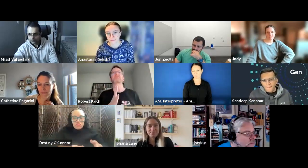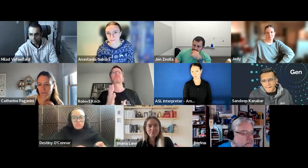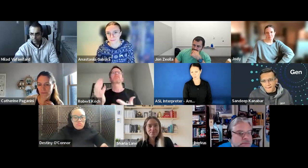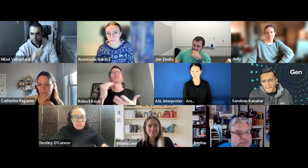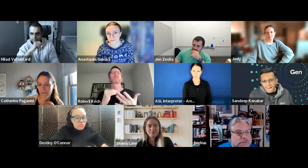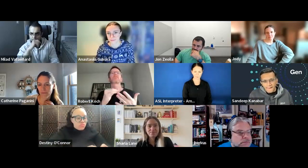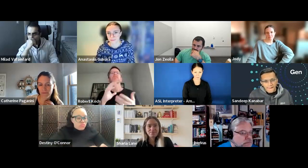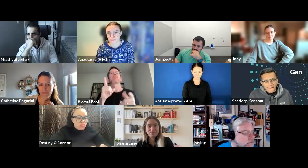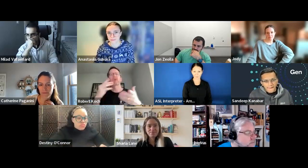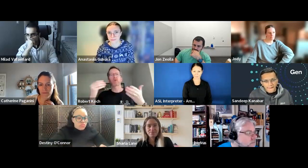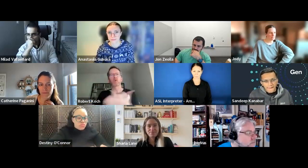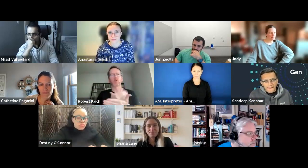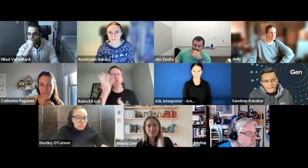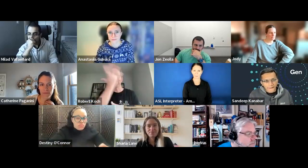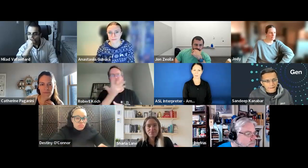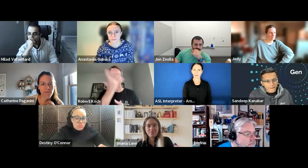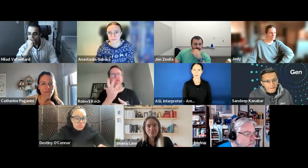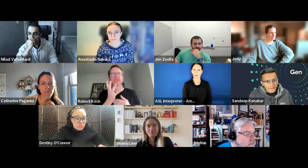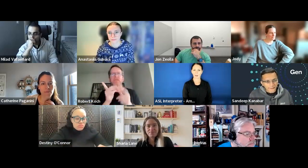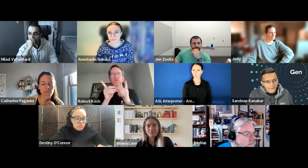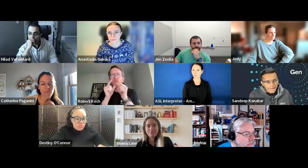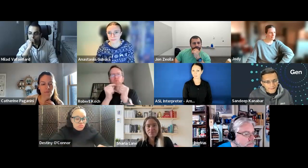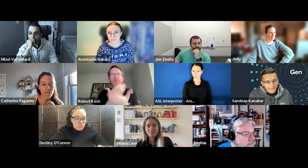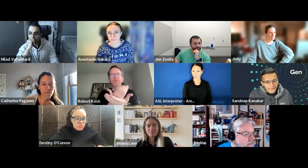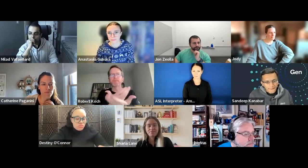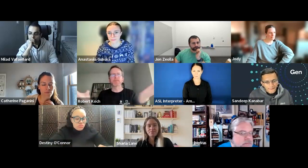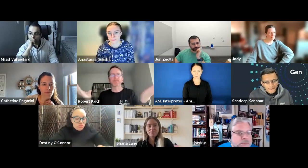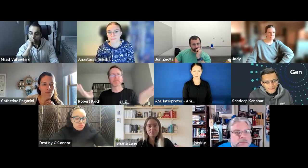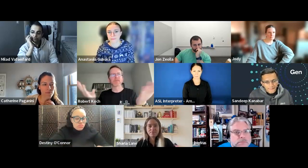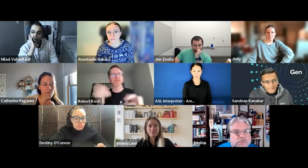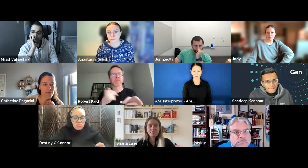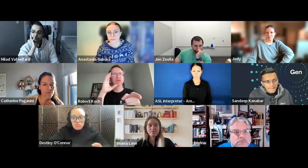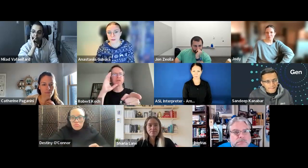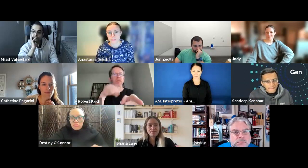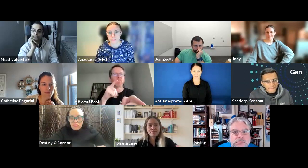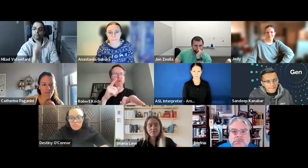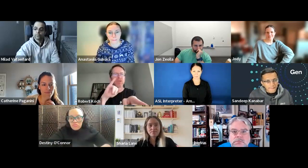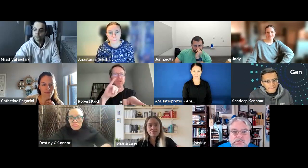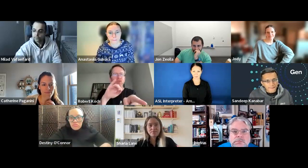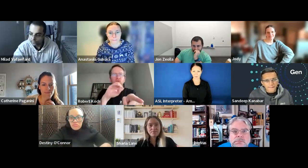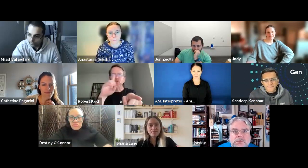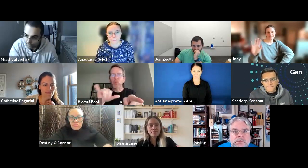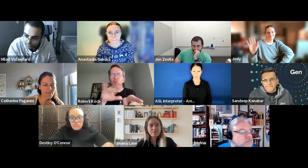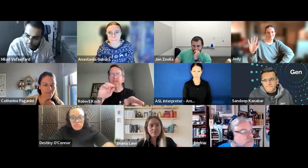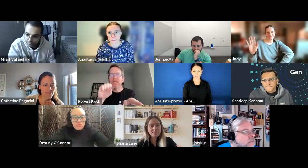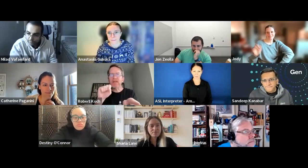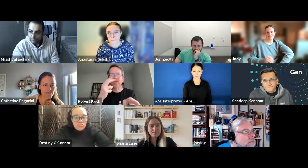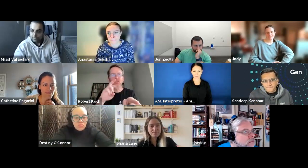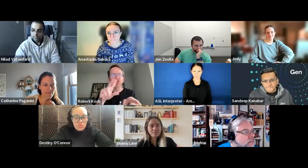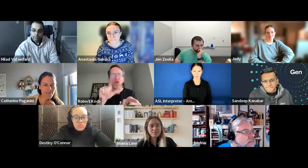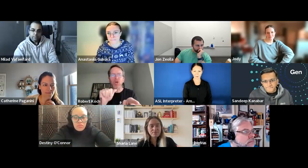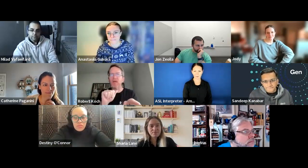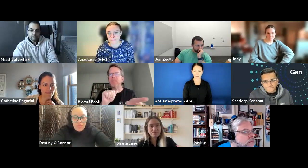and turn-taking and sharing and so forth. New faces. Do we have any new faces? I know, I